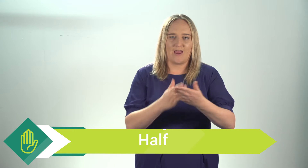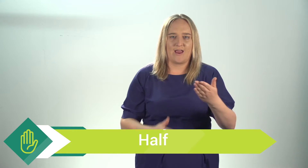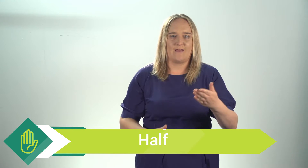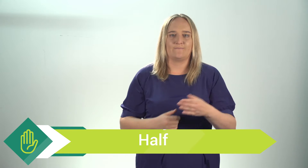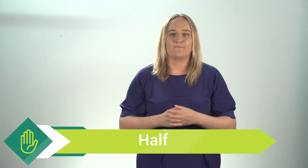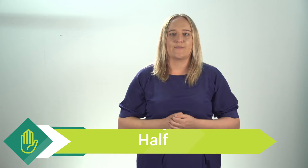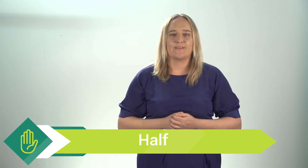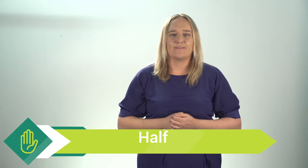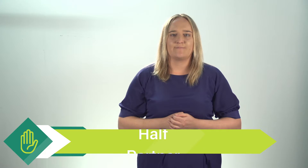Half.